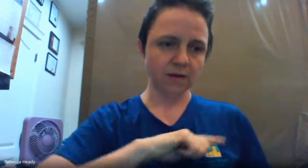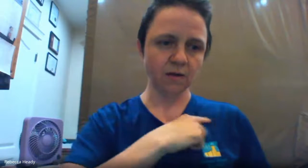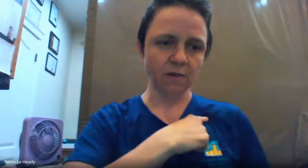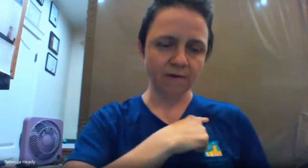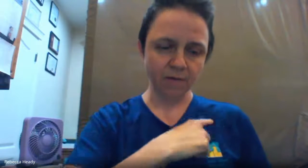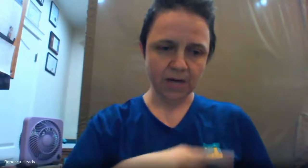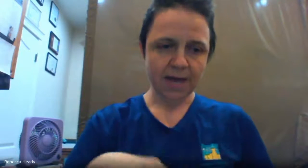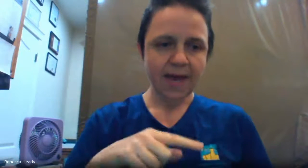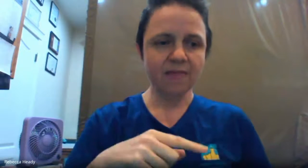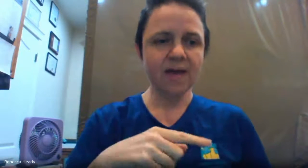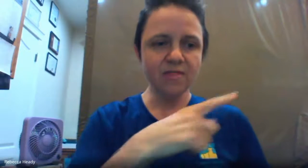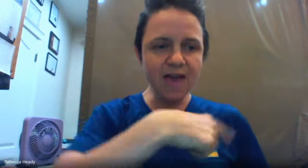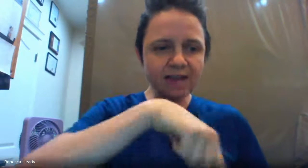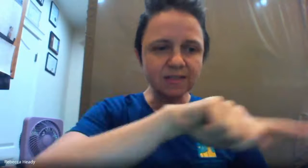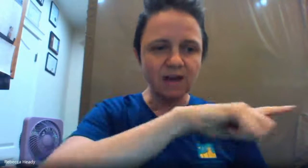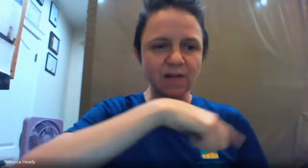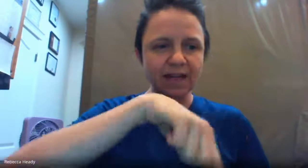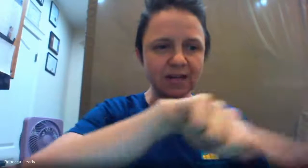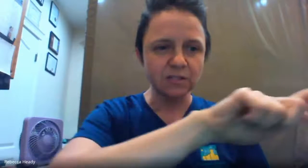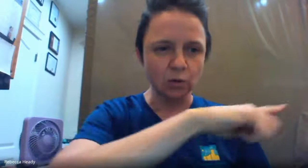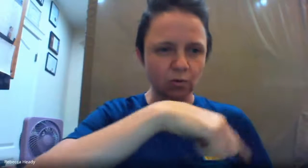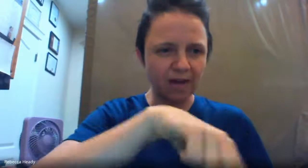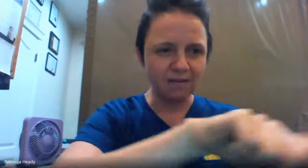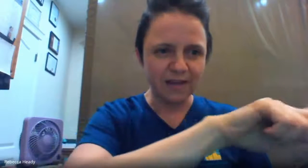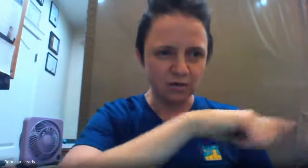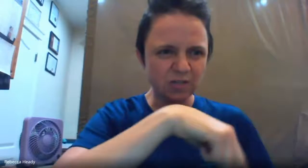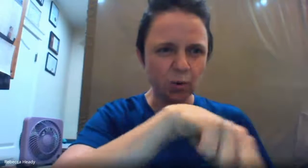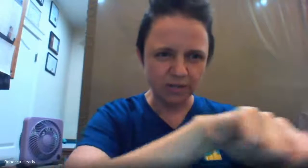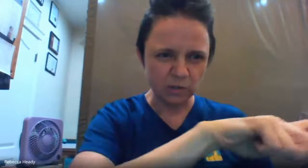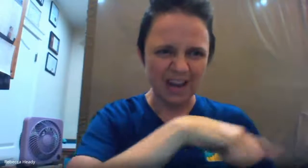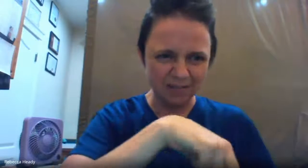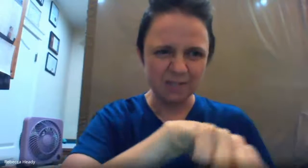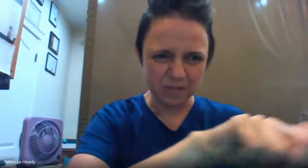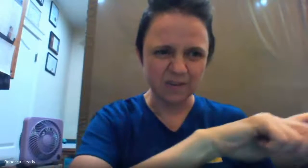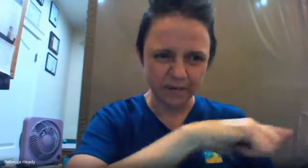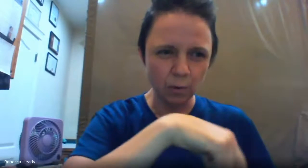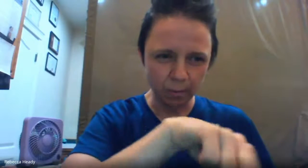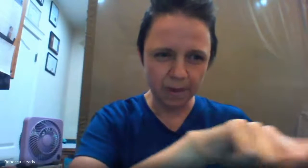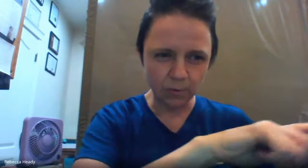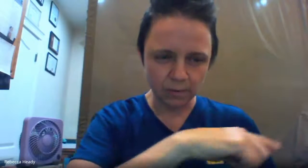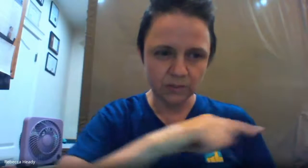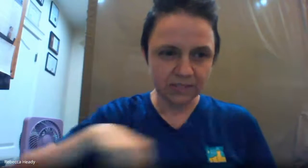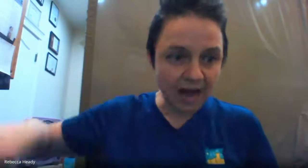one. And then they is kind of like a circle, kind of like you're just pointing to kind of a specific group of people. So it's not